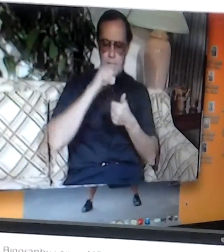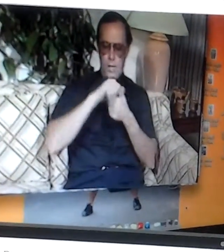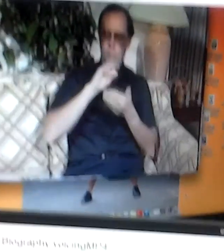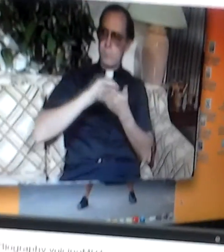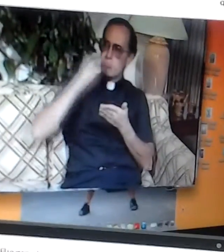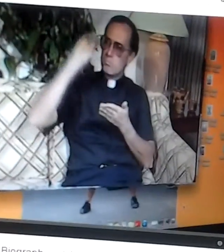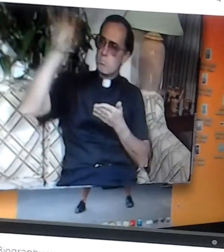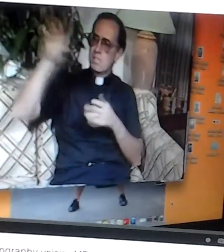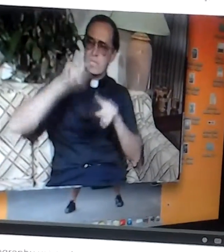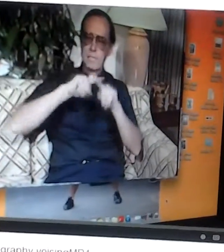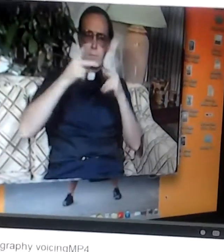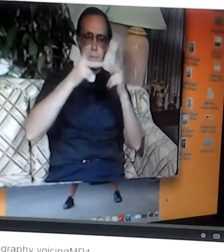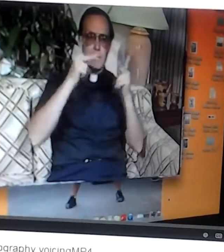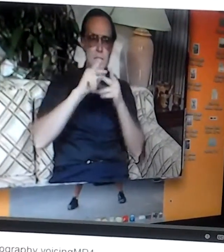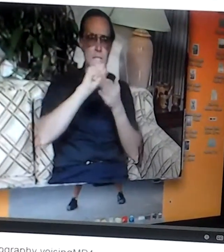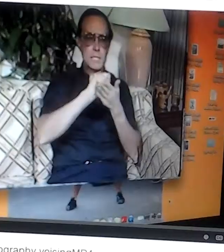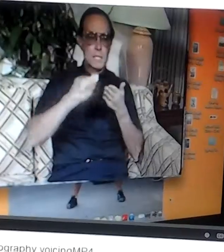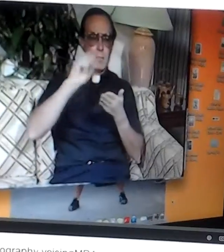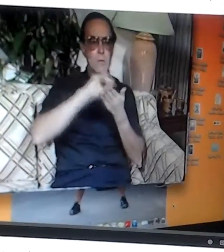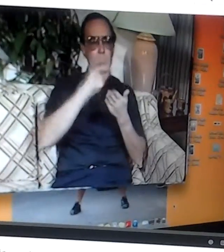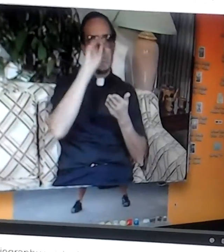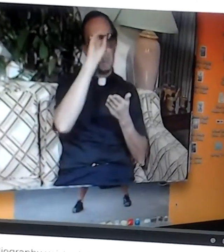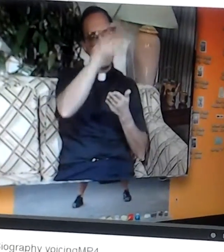I had to come up with an idea.